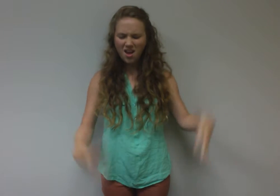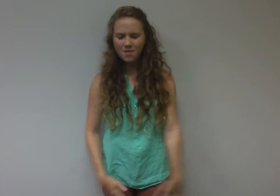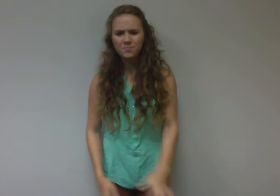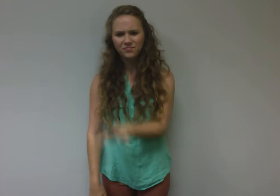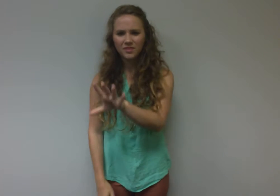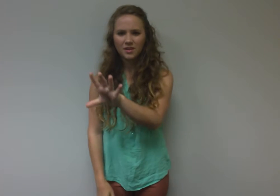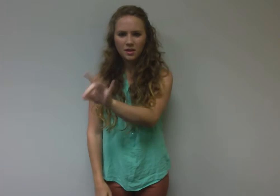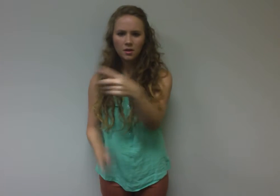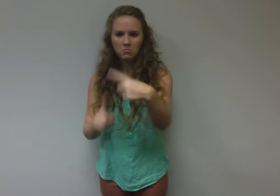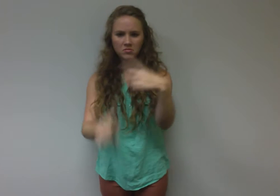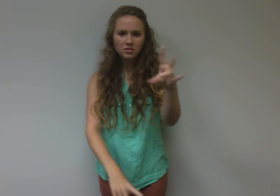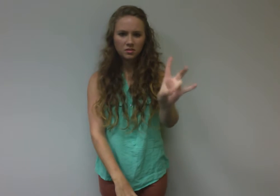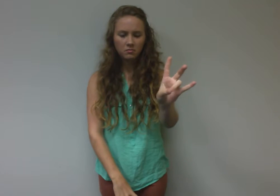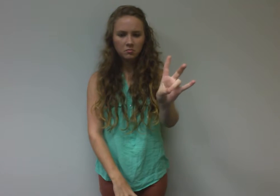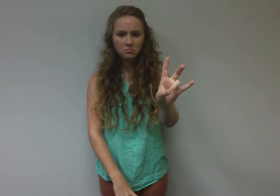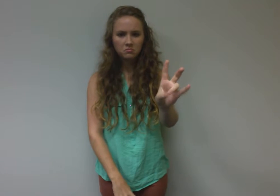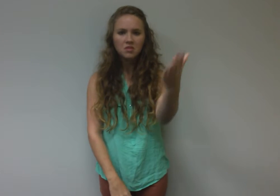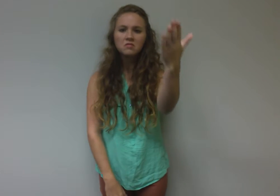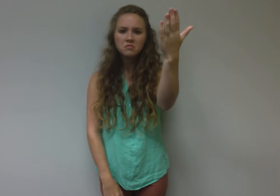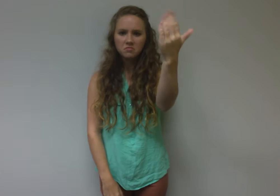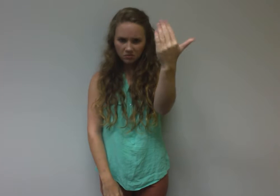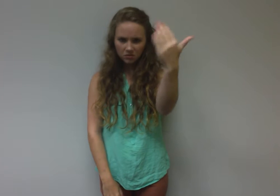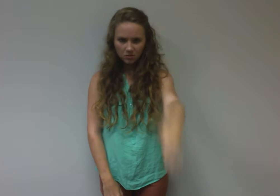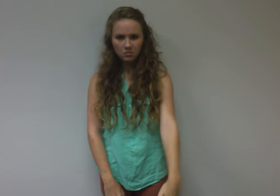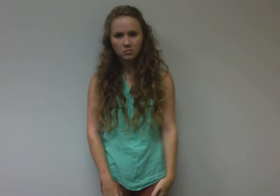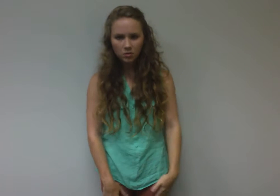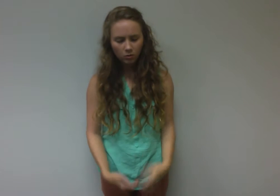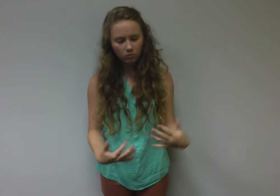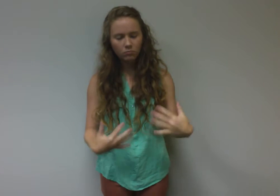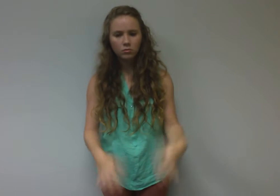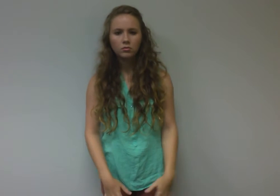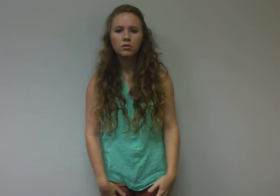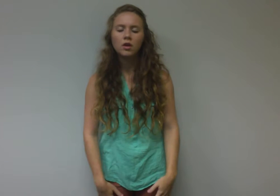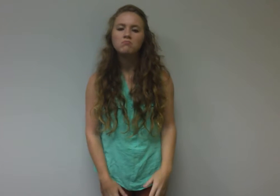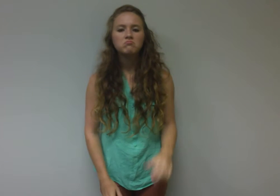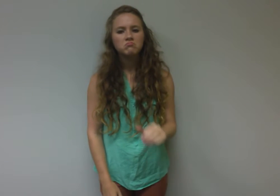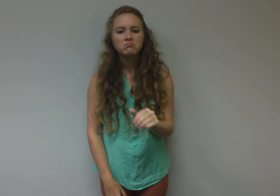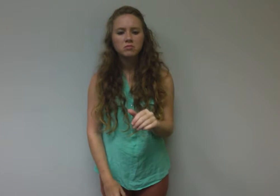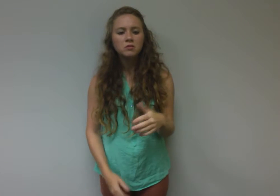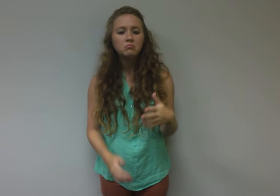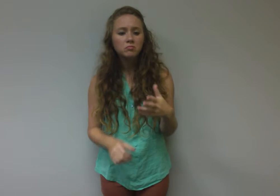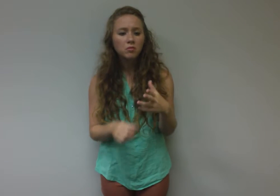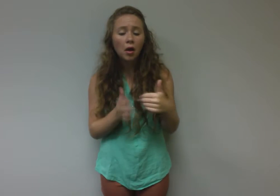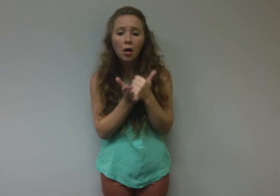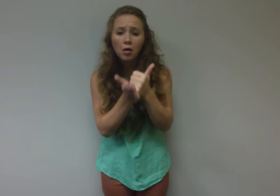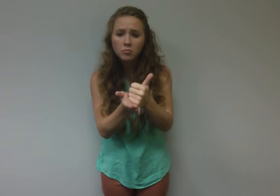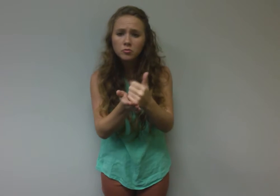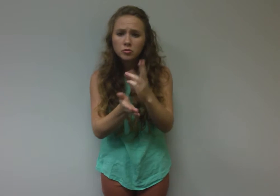7 is 13, or any of these. But in the interim, it actually doesn't hurt to do this number line, because you actually are visualizing what's happening. And